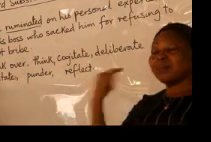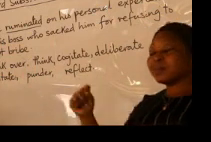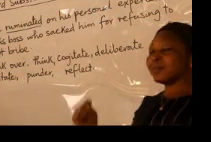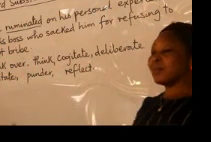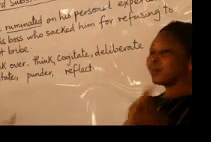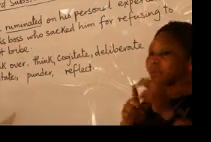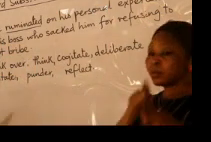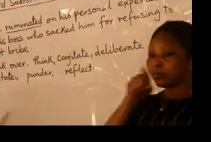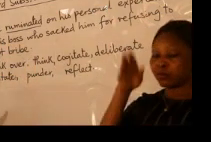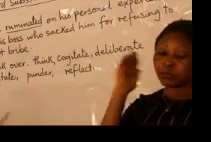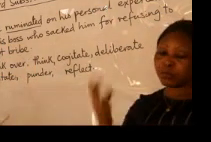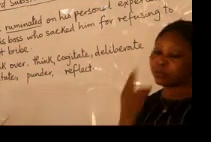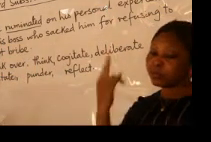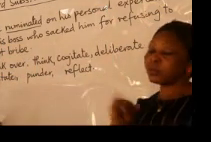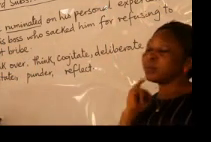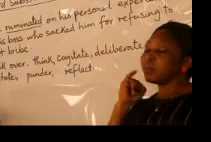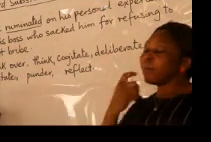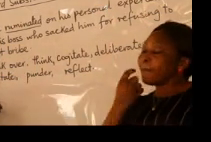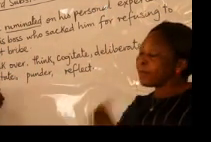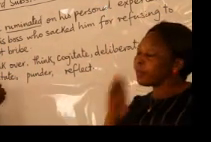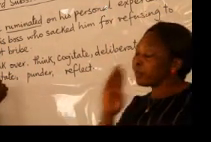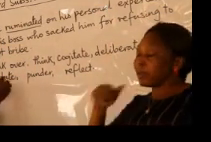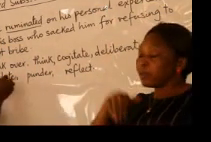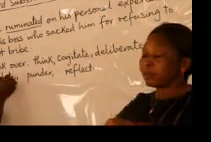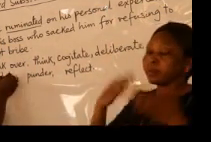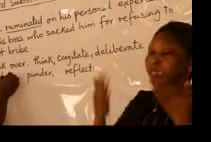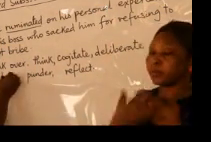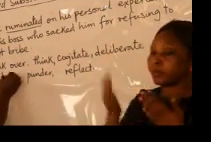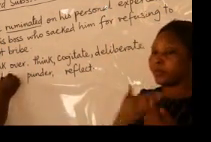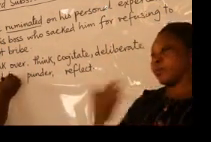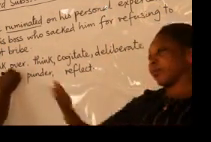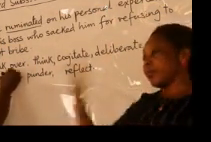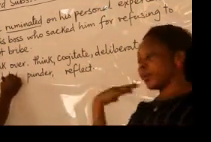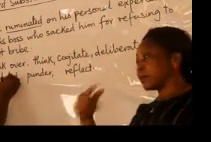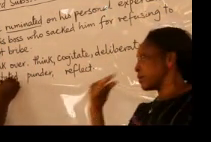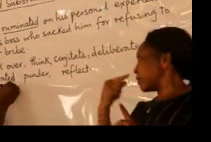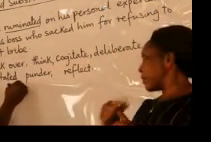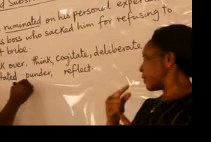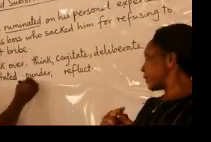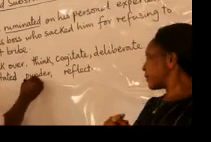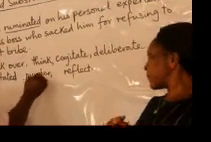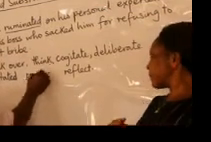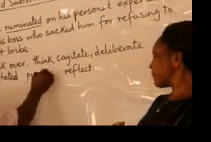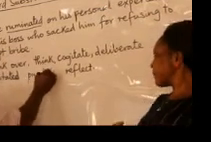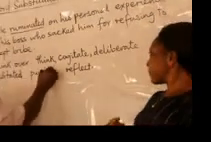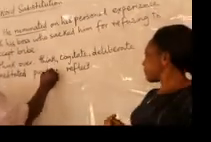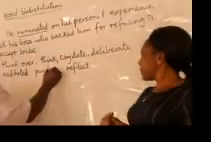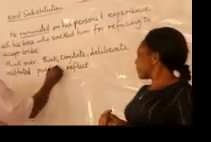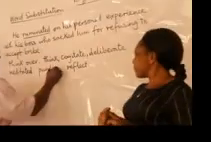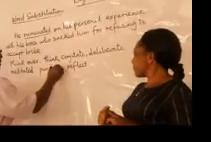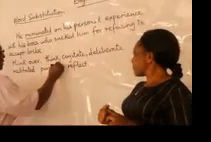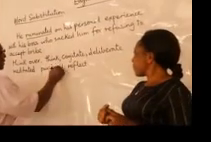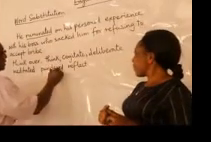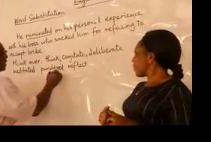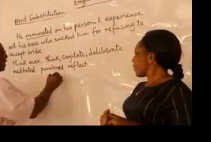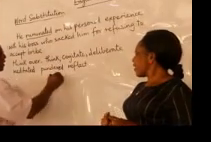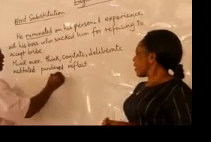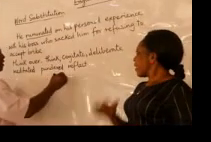simple past tense. So here, if you have meditated, pondered,